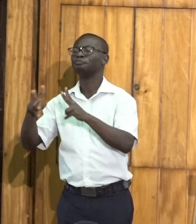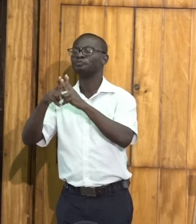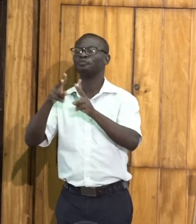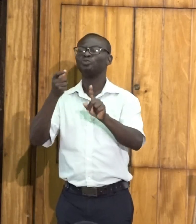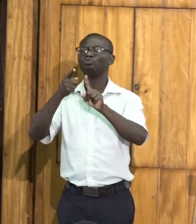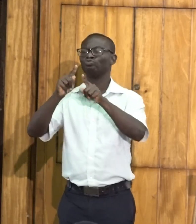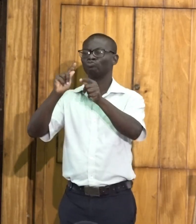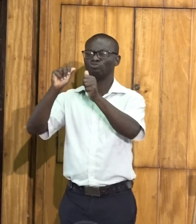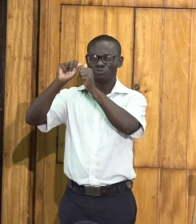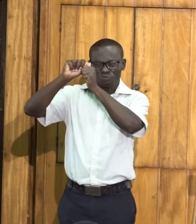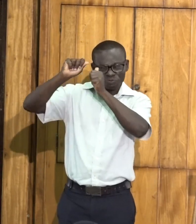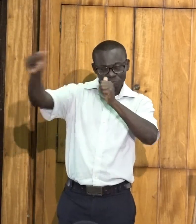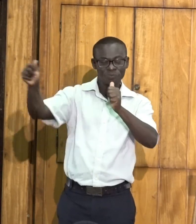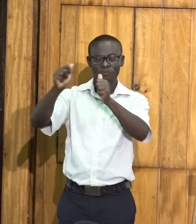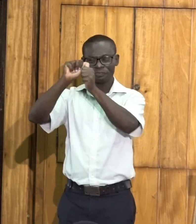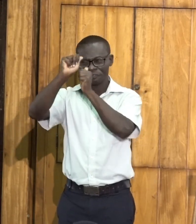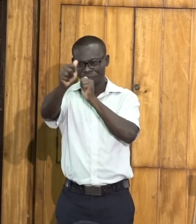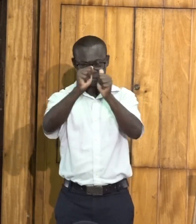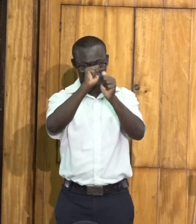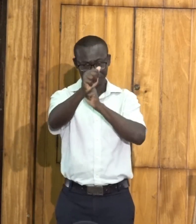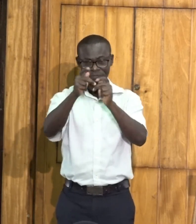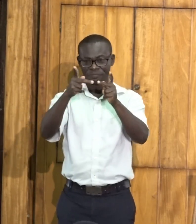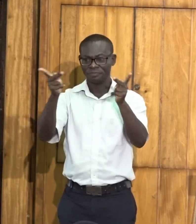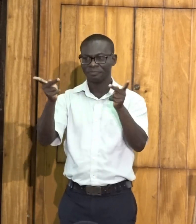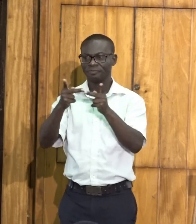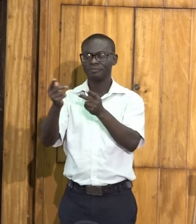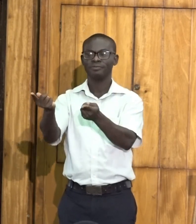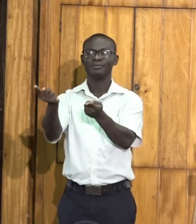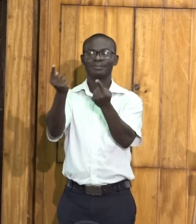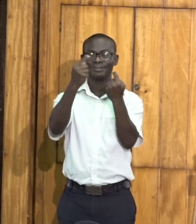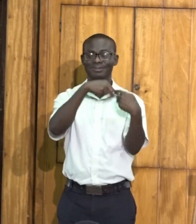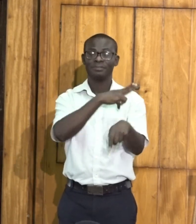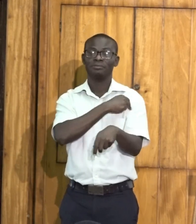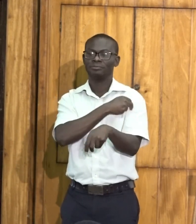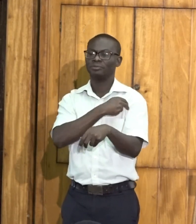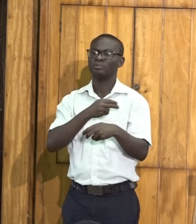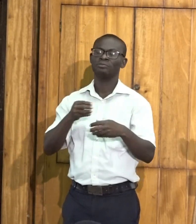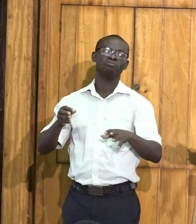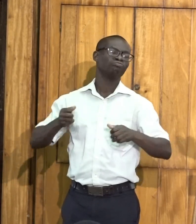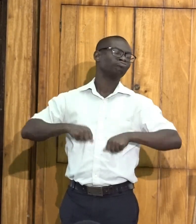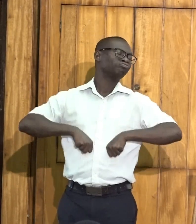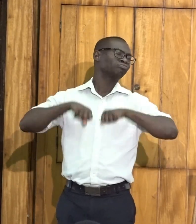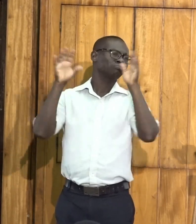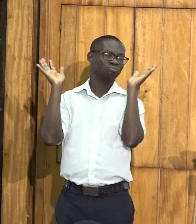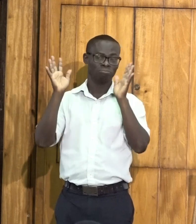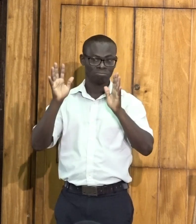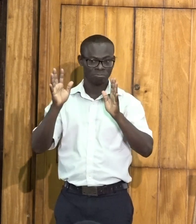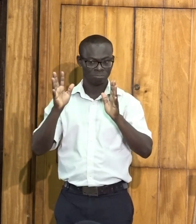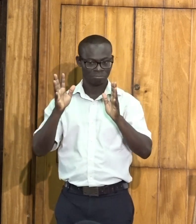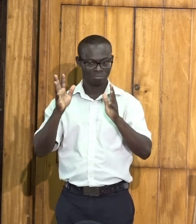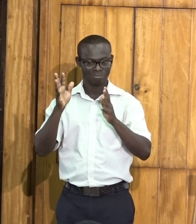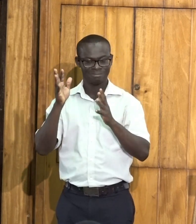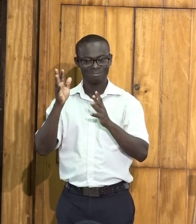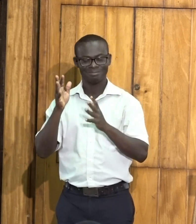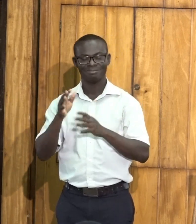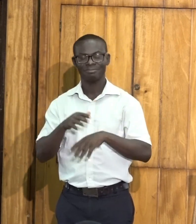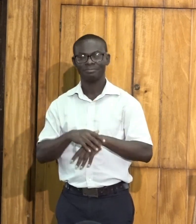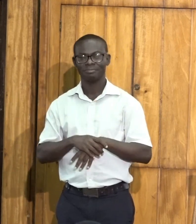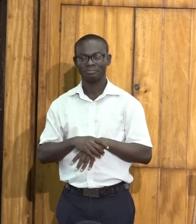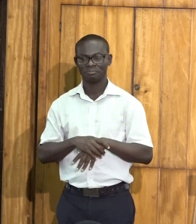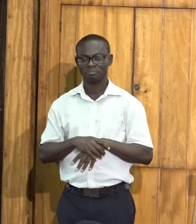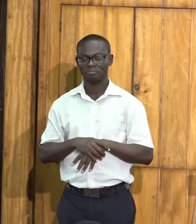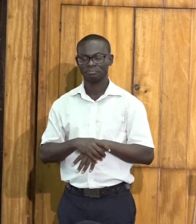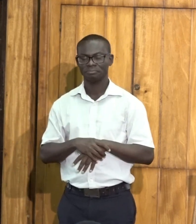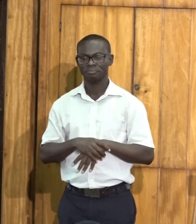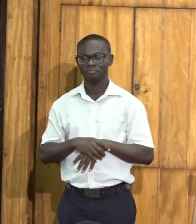distances to these central facilities often gave up, and we lost them in between these health